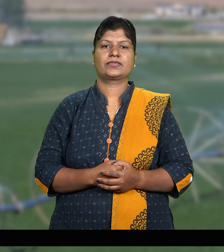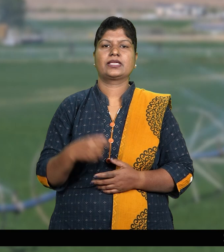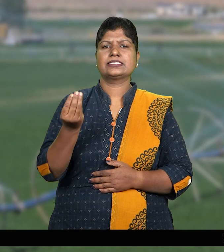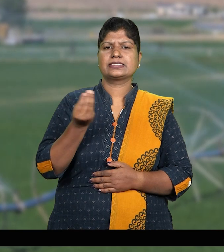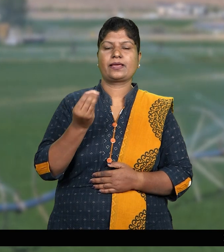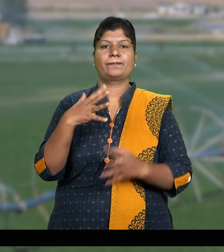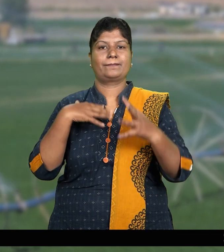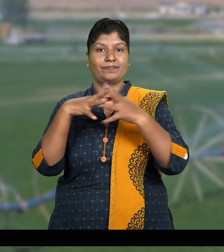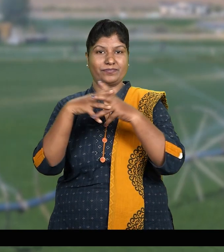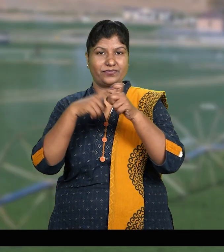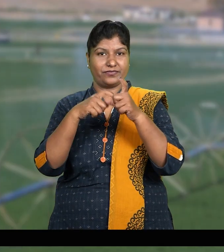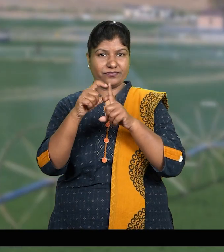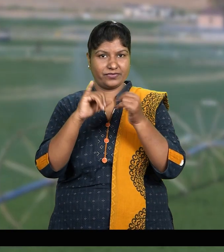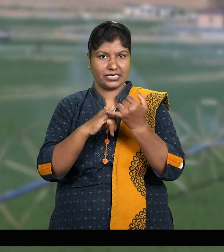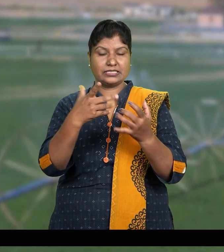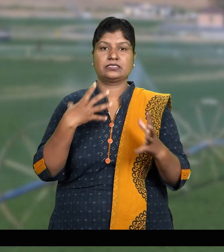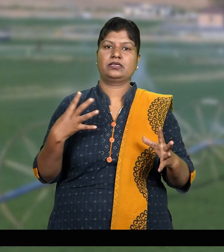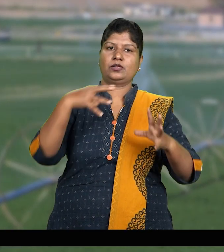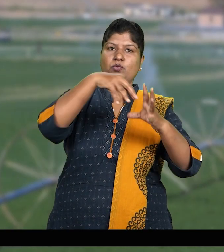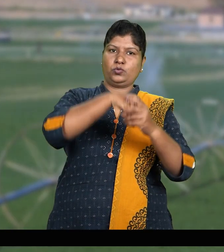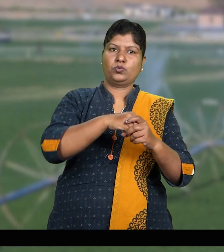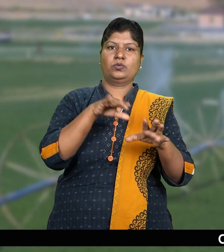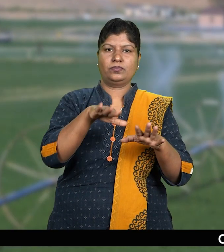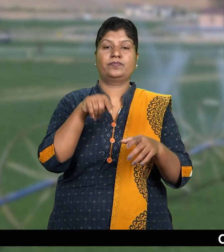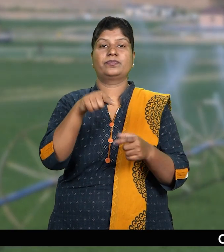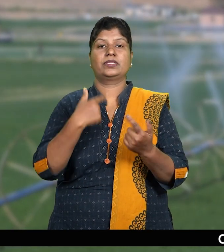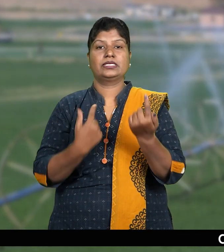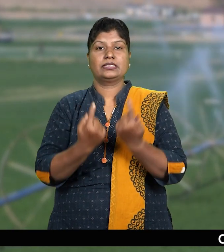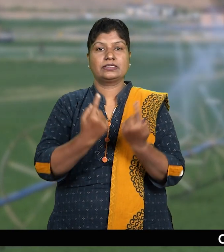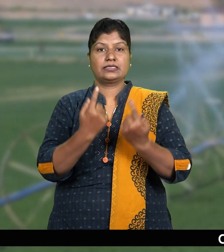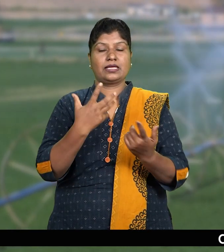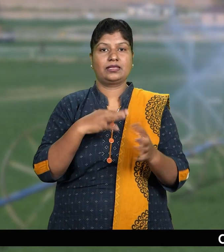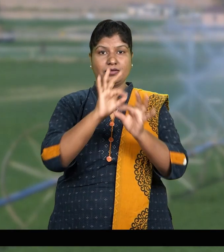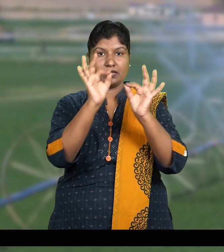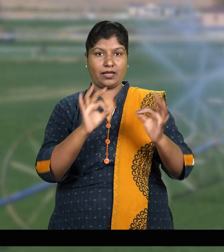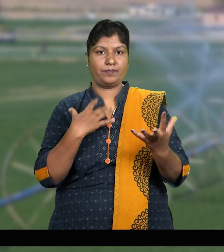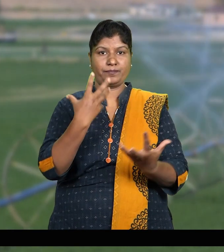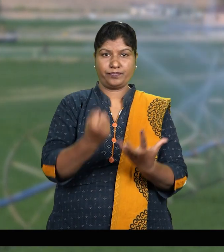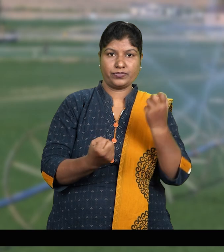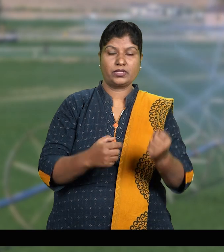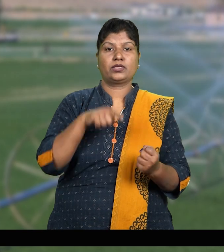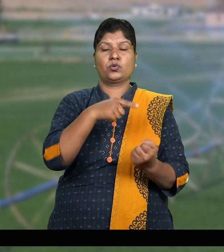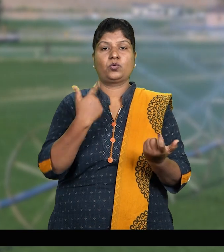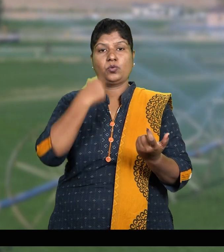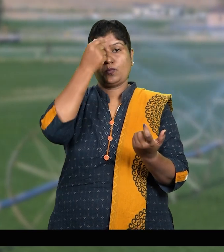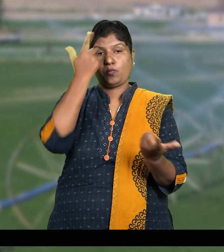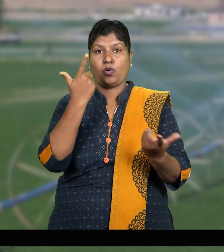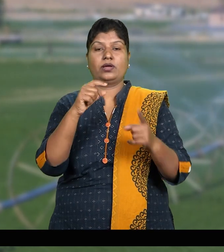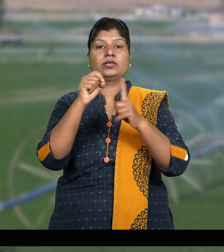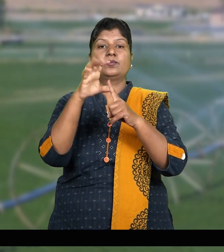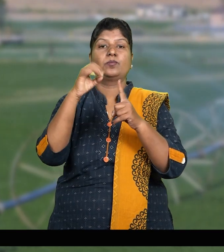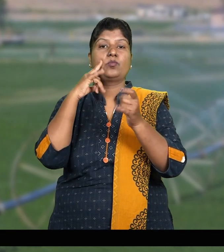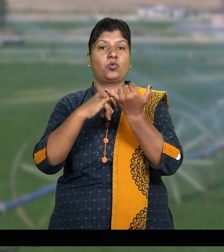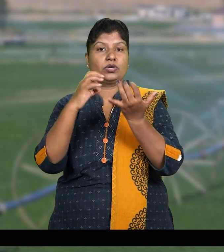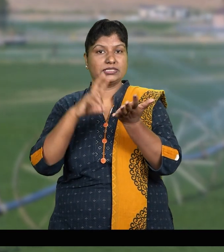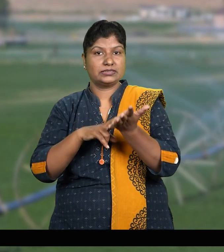Some weeds interfere even in harvesting and may be poisonous for animals and